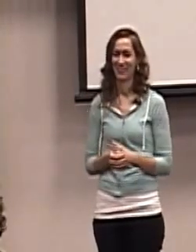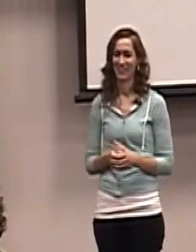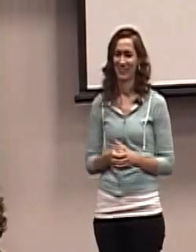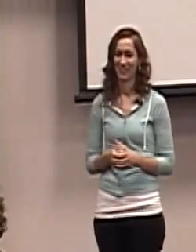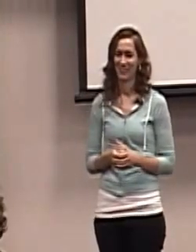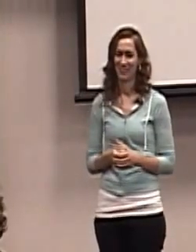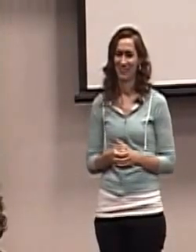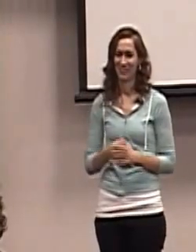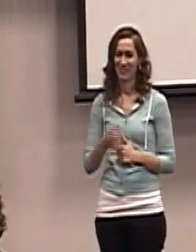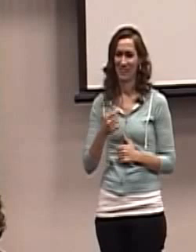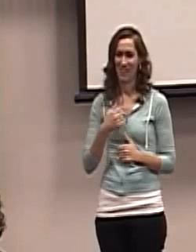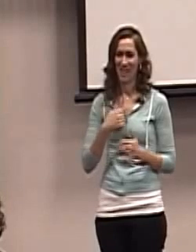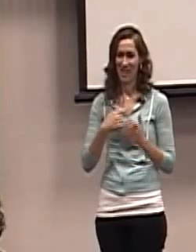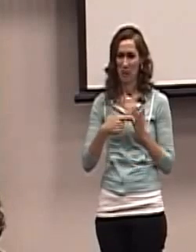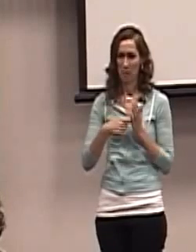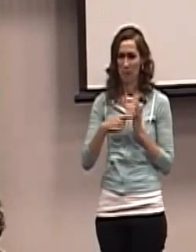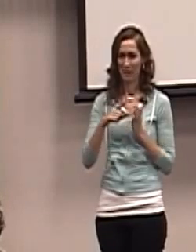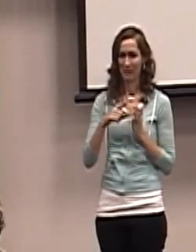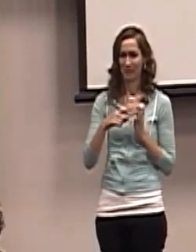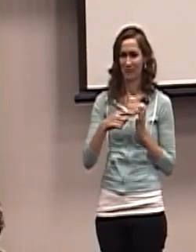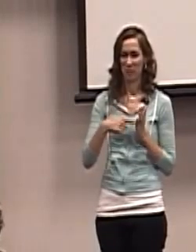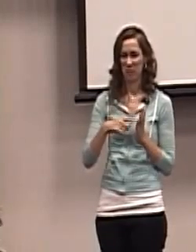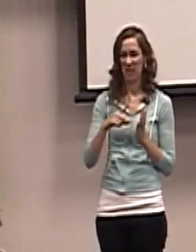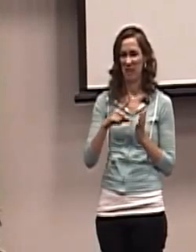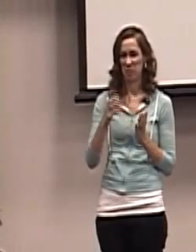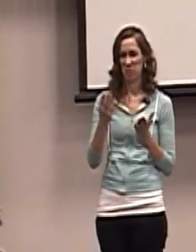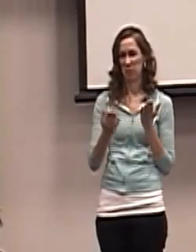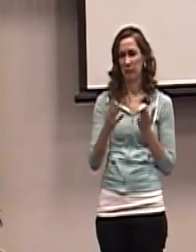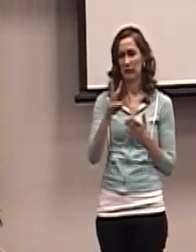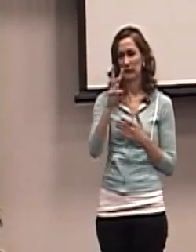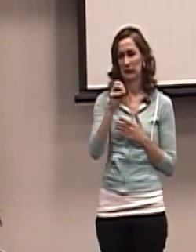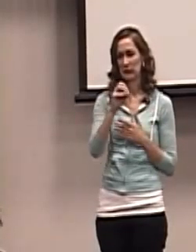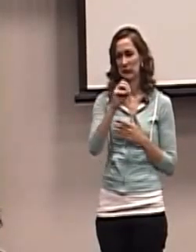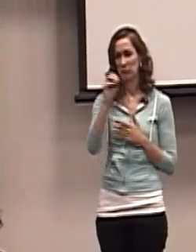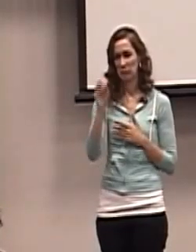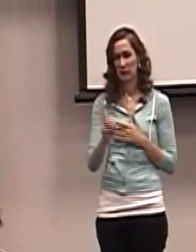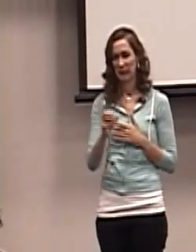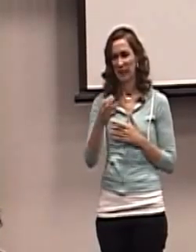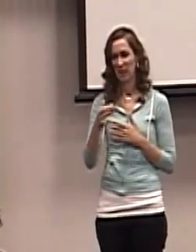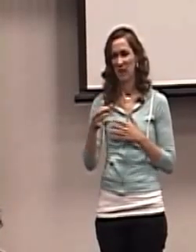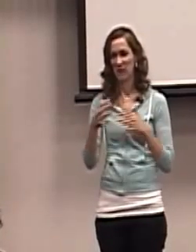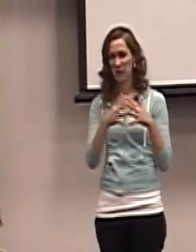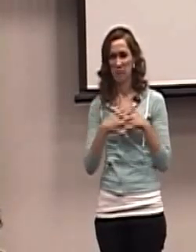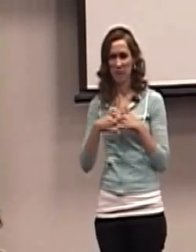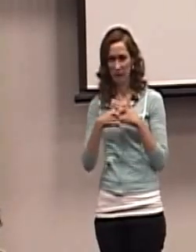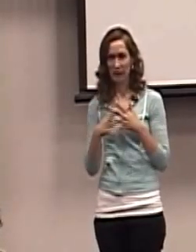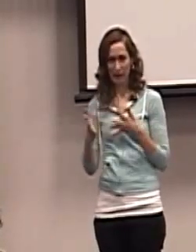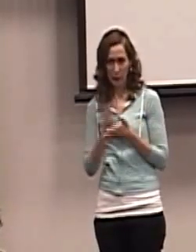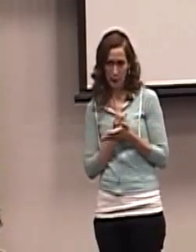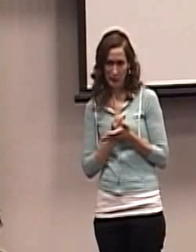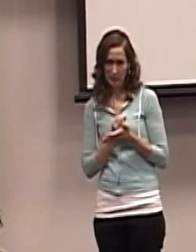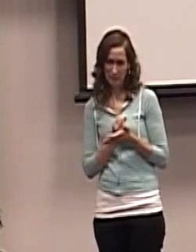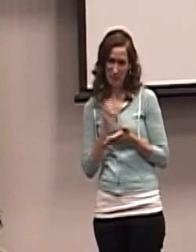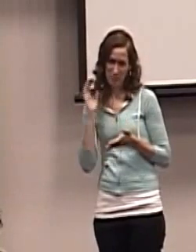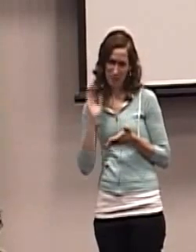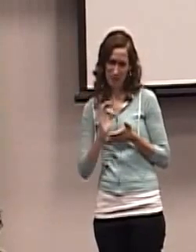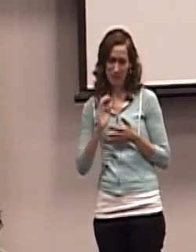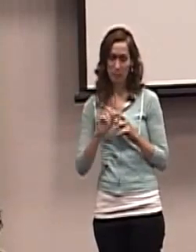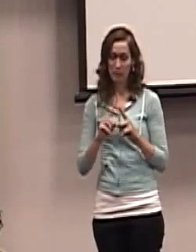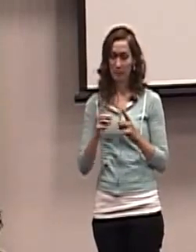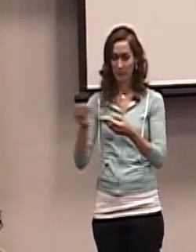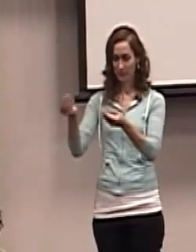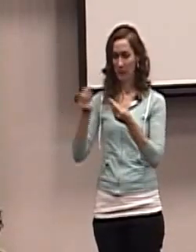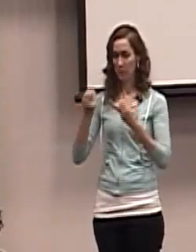Paid about 60% of what an American would have received. But that gave us the opportunity to do what we wanted to do, so